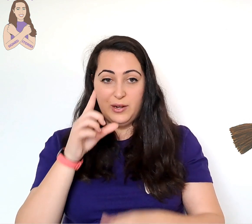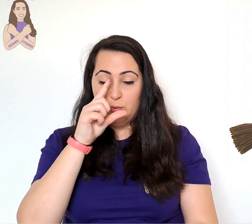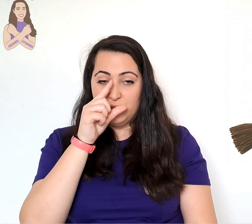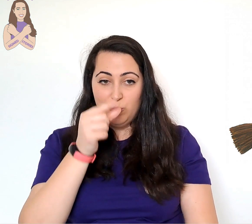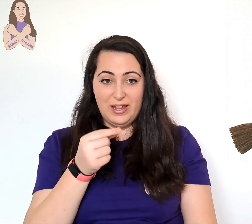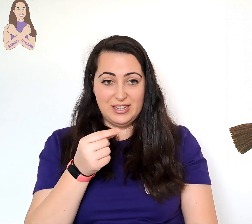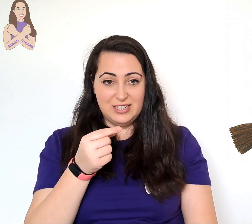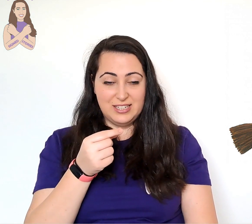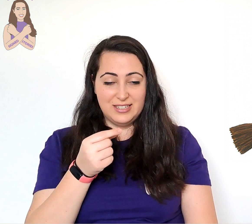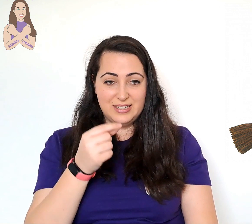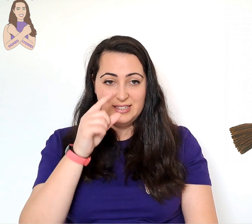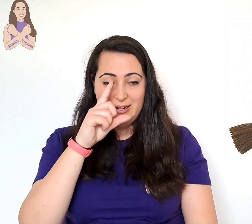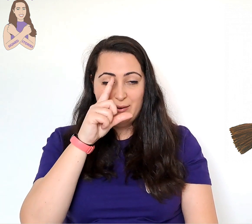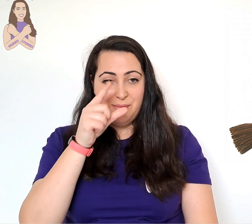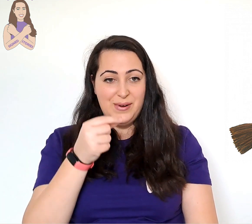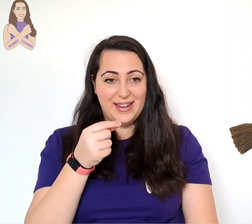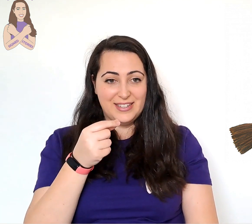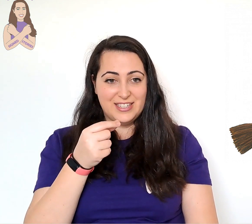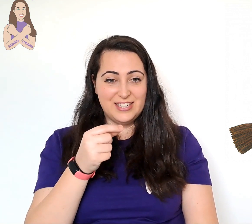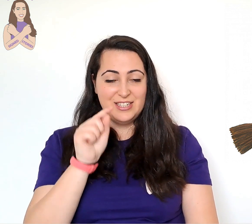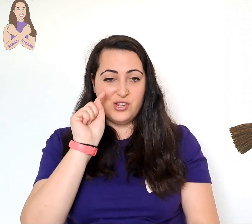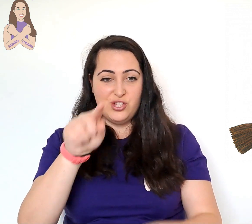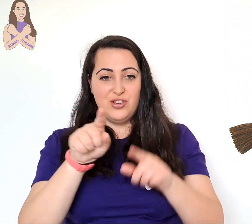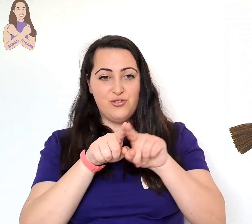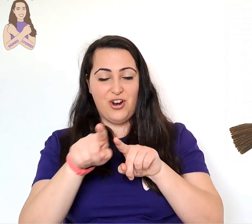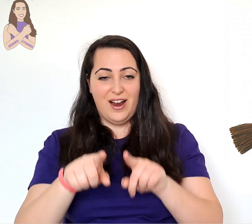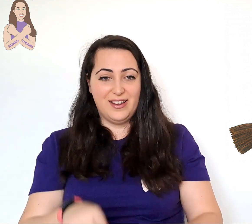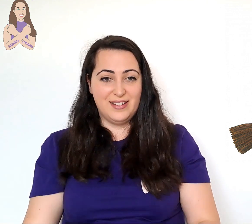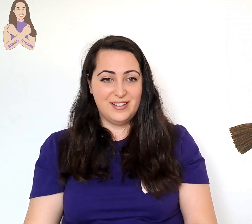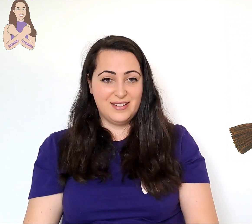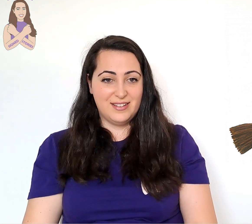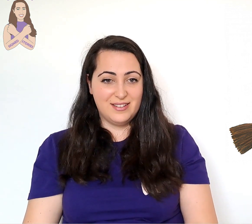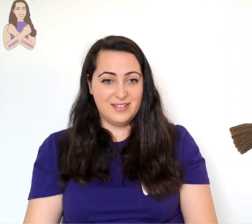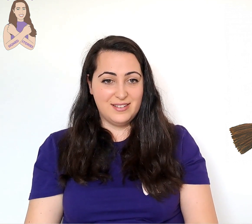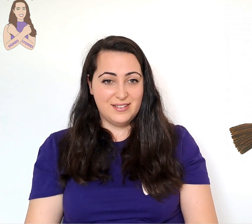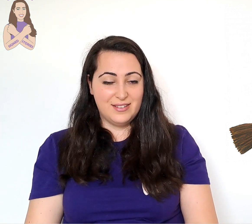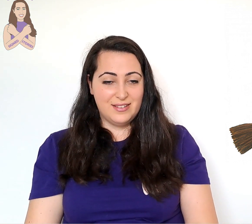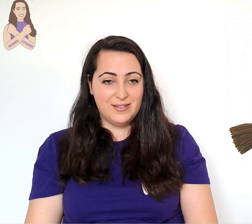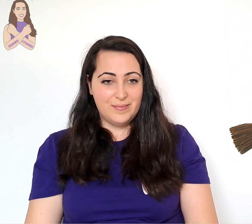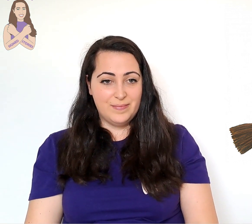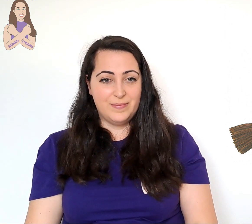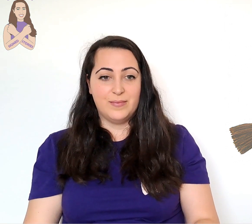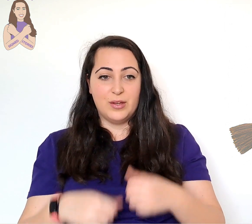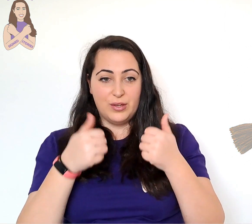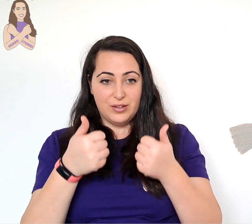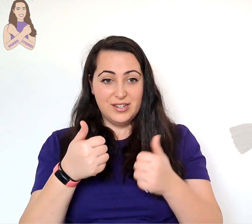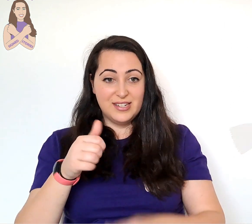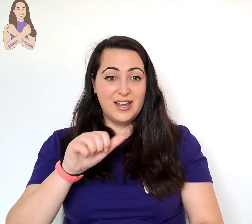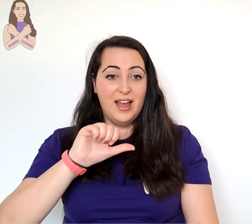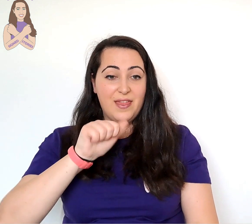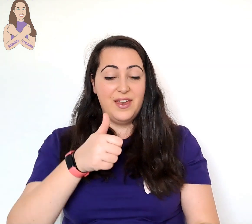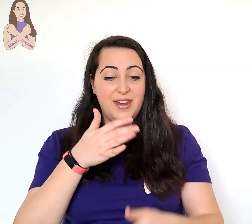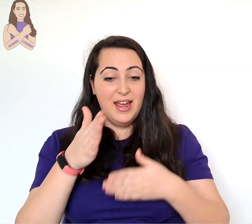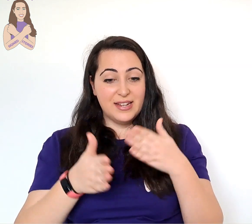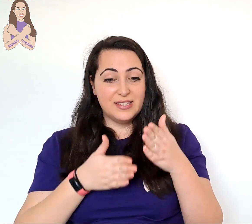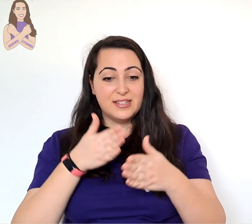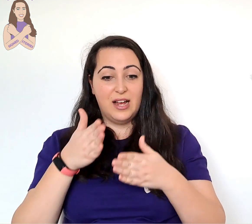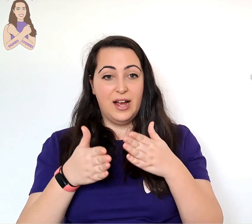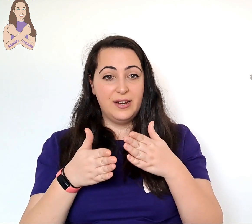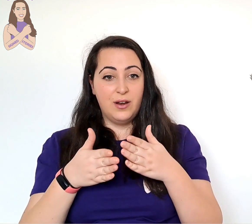sign was witch. Witch, you try. Good. The next sign